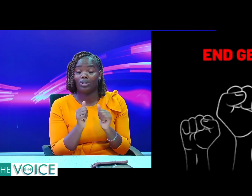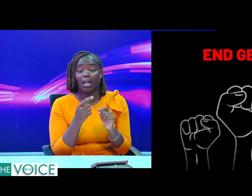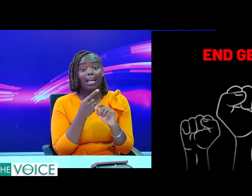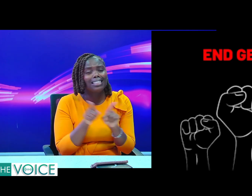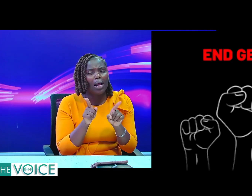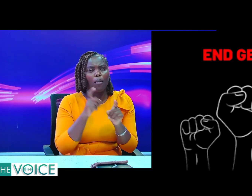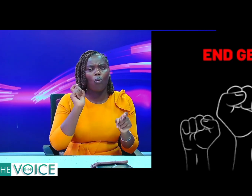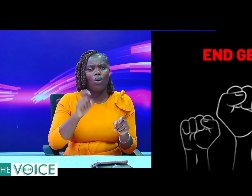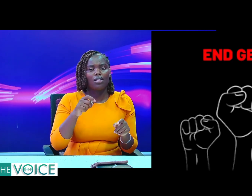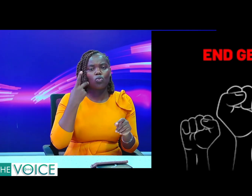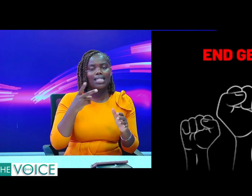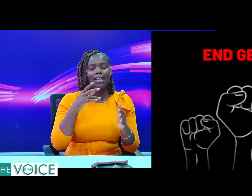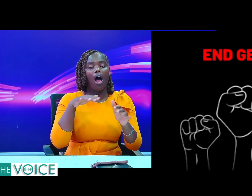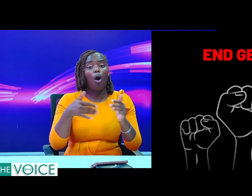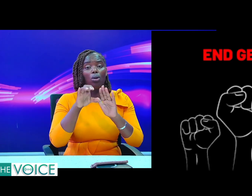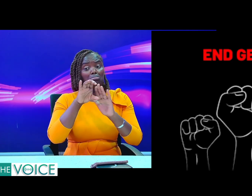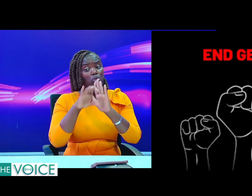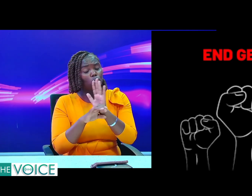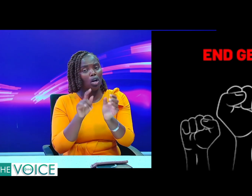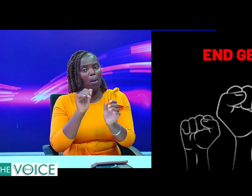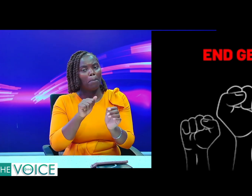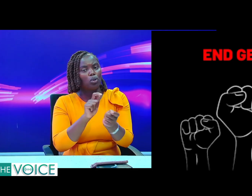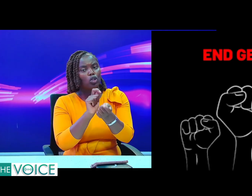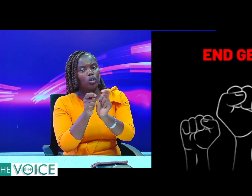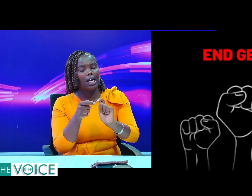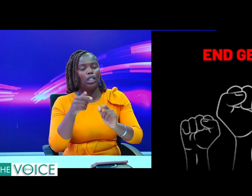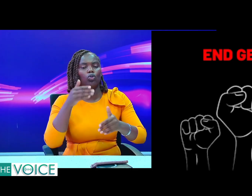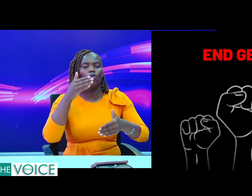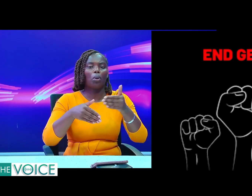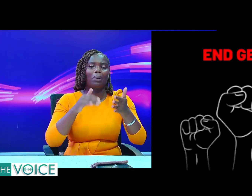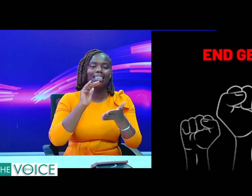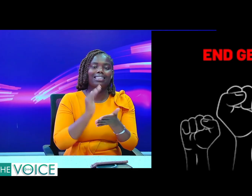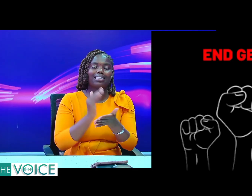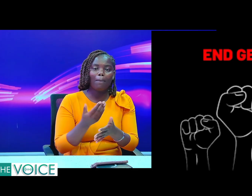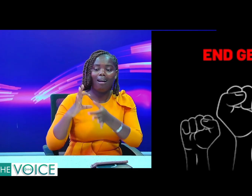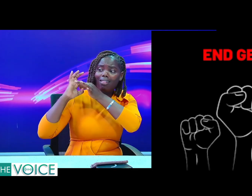if you come and now destroy someone's happiness and cut short her happiness,